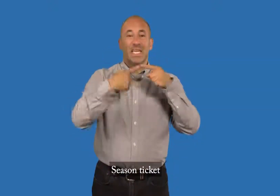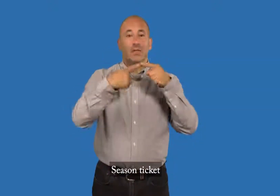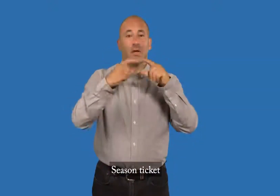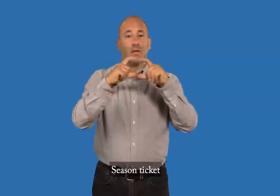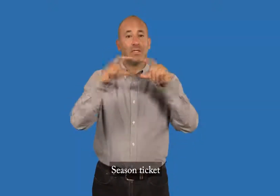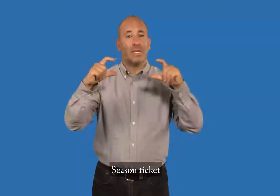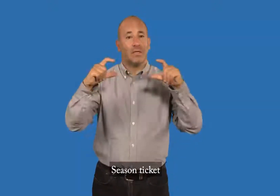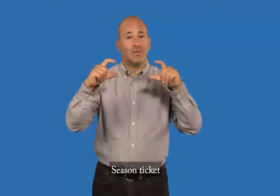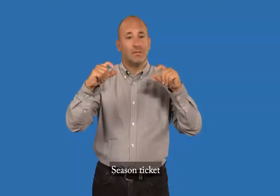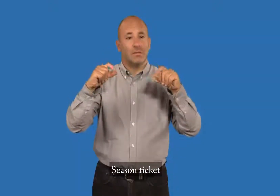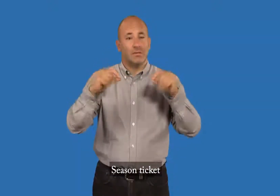Season ticket.